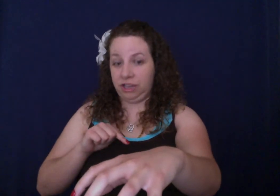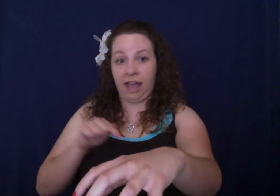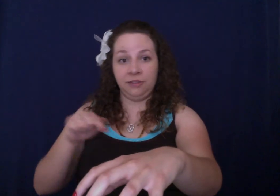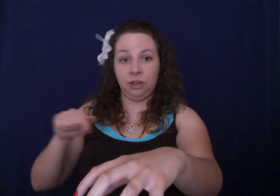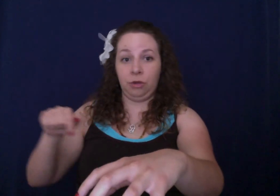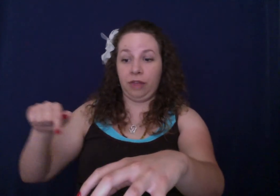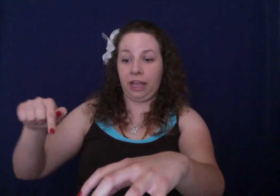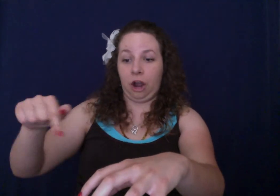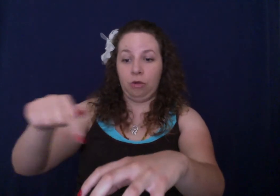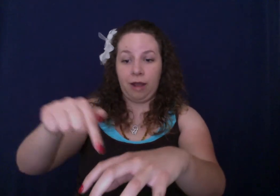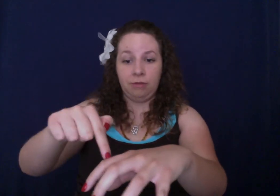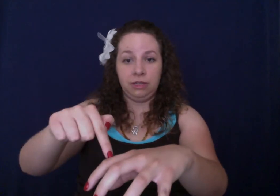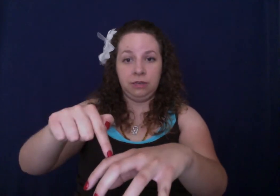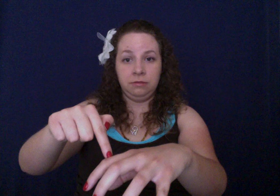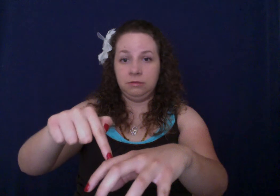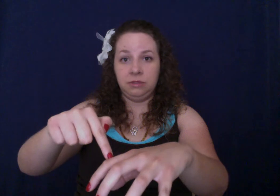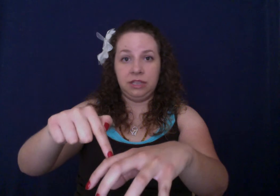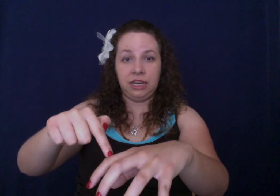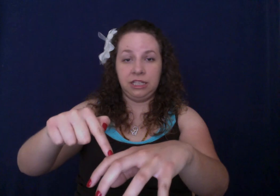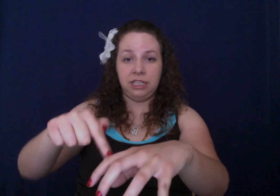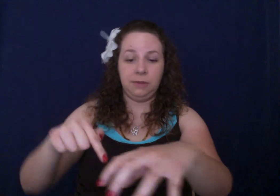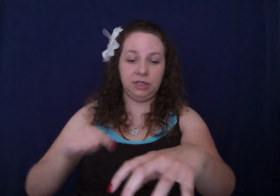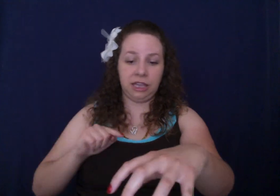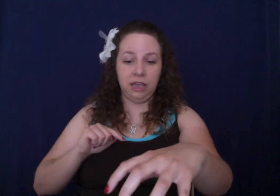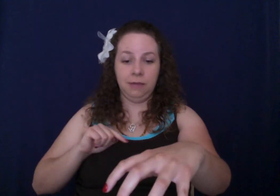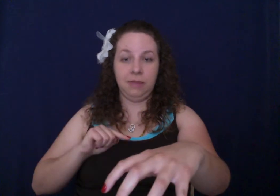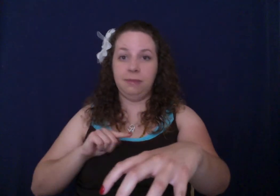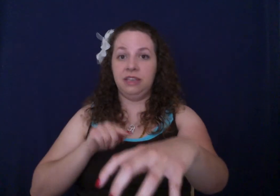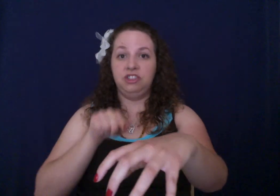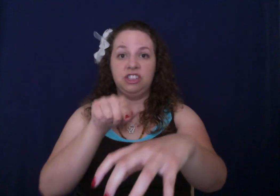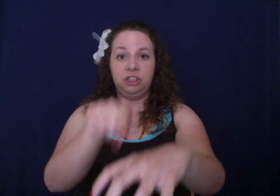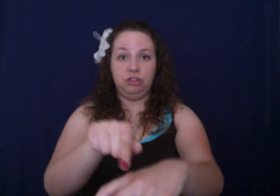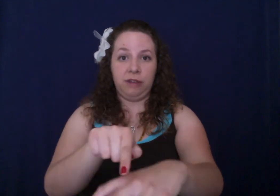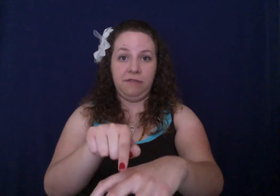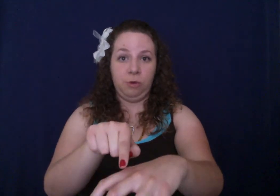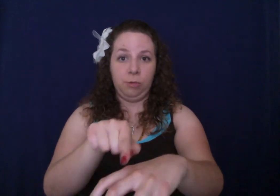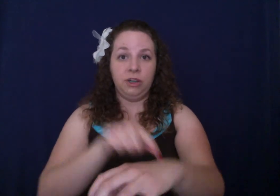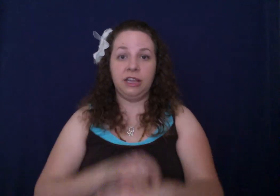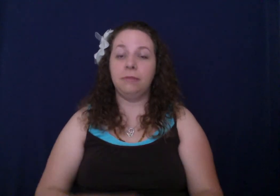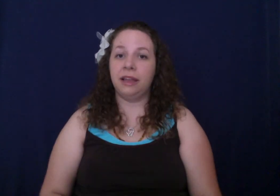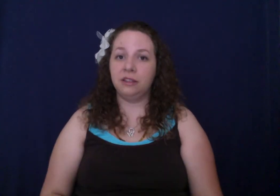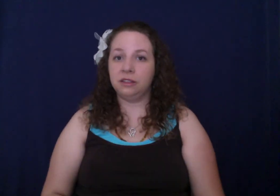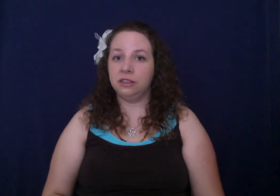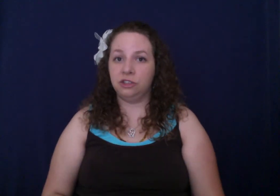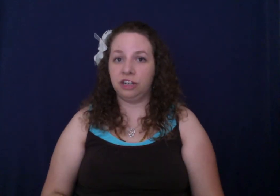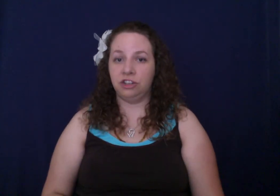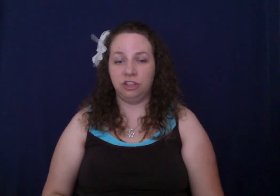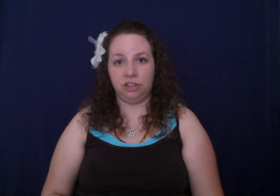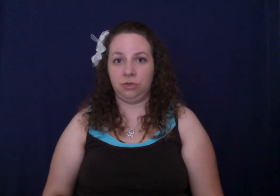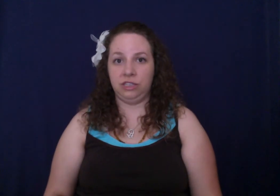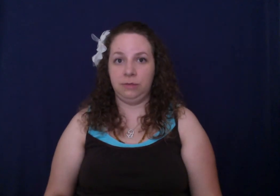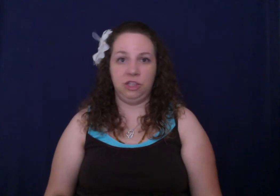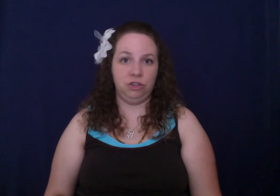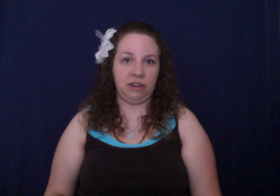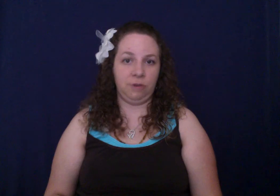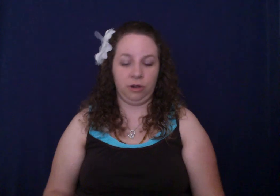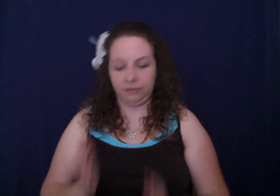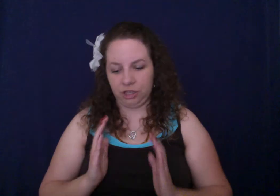have to go like around to get into the building. Maybe it's just straightforward. In my illustration, it's just going to be straightforward. It's just